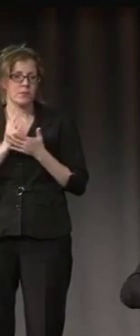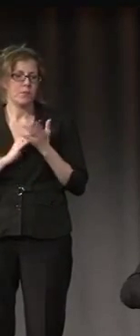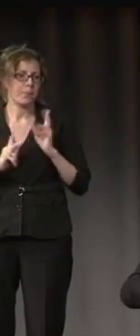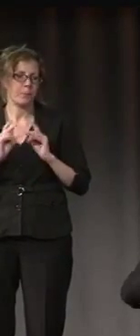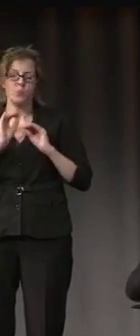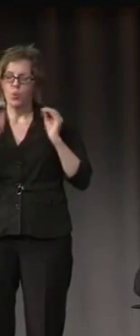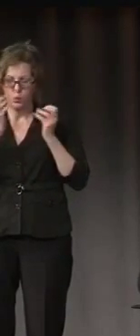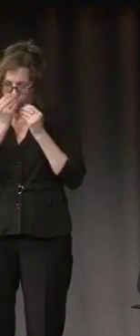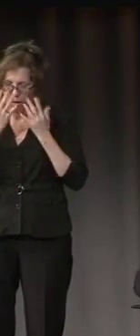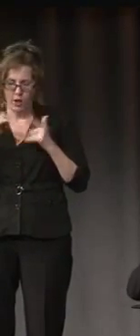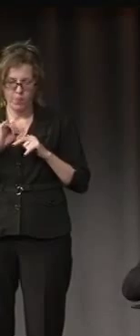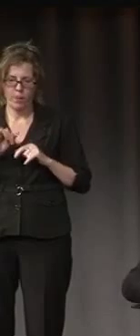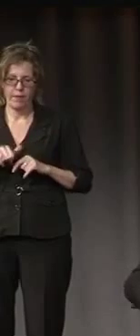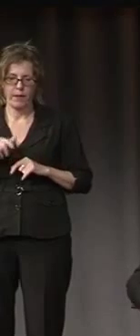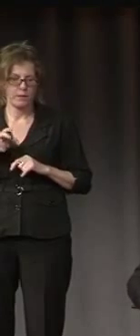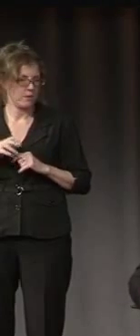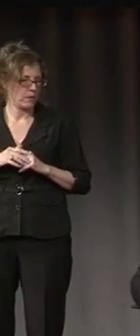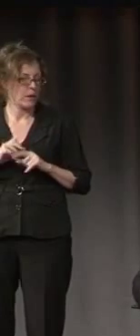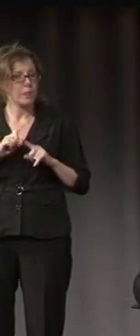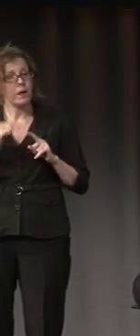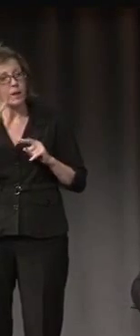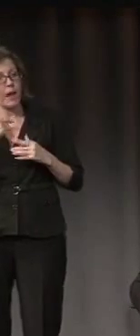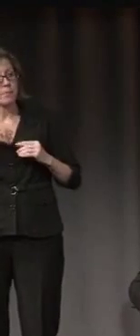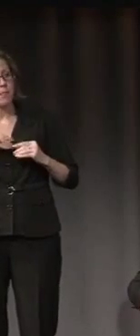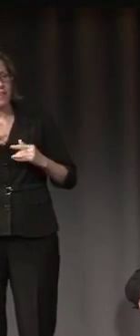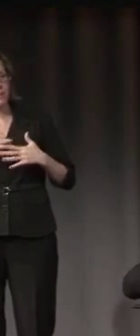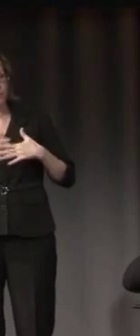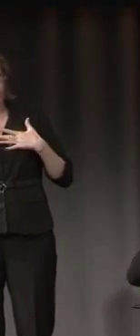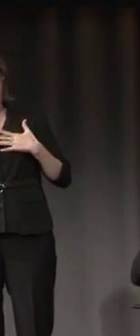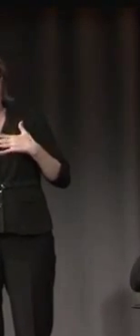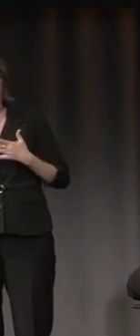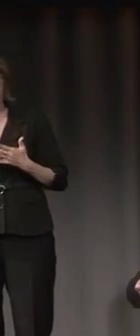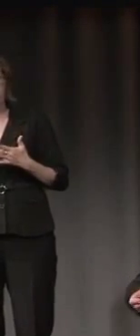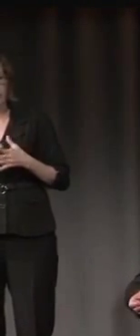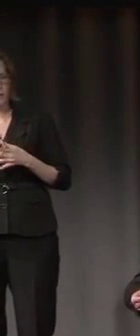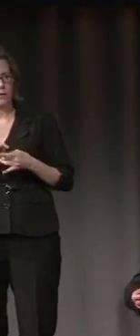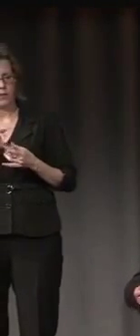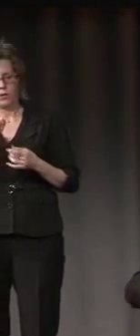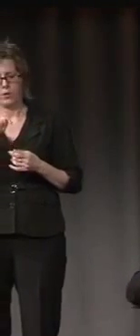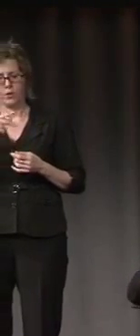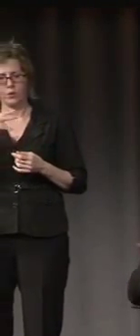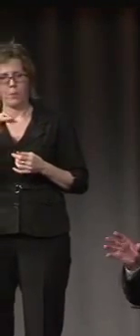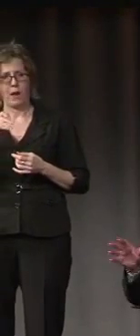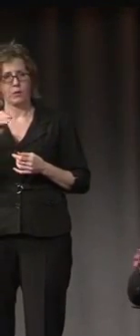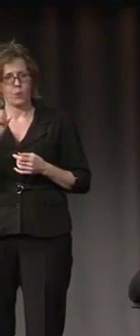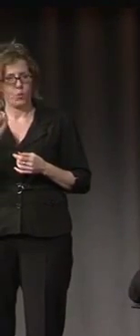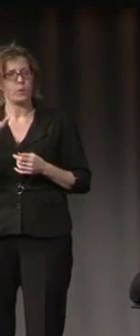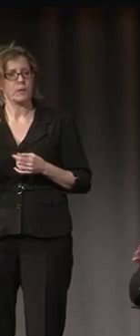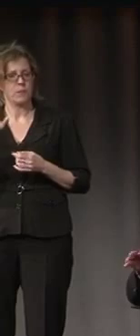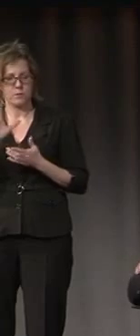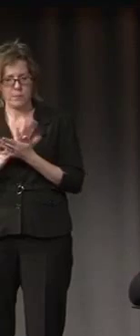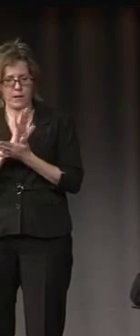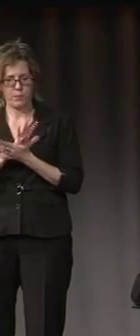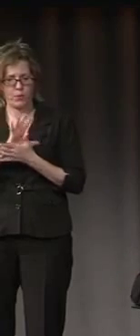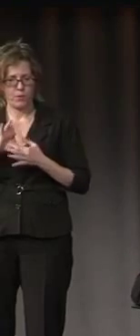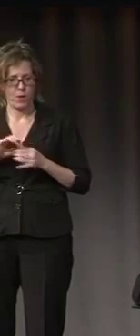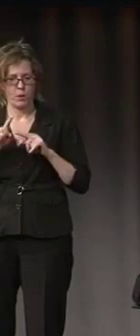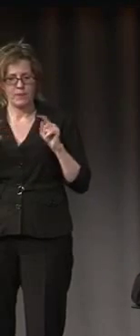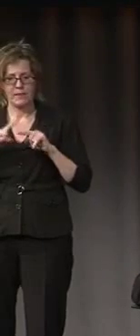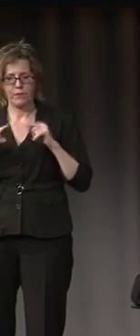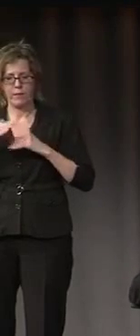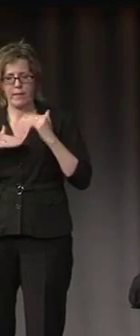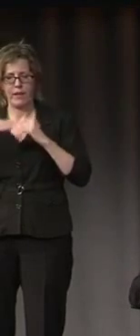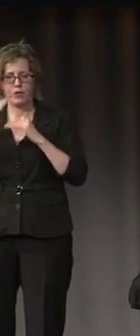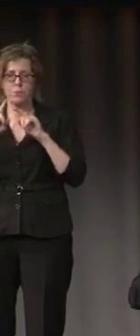I'm as moved when I read Tomaso's paper about the many layers of the brain. I mean, emotion should be put outside of